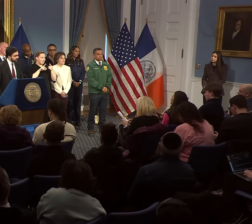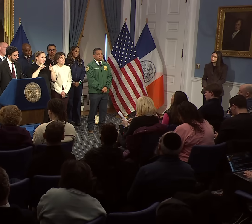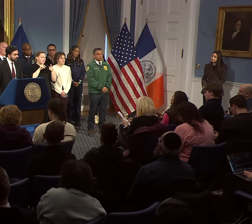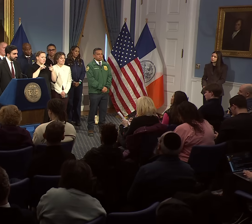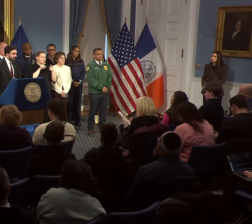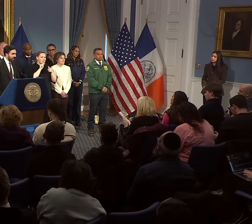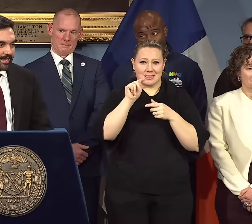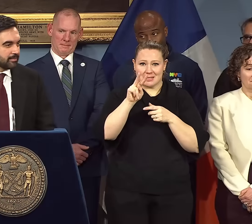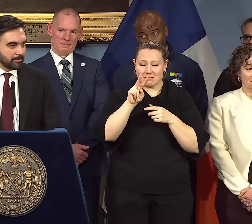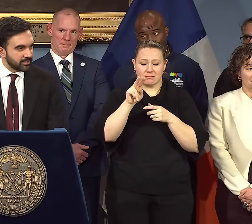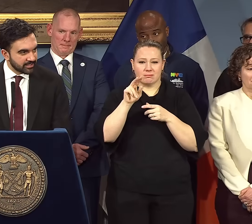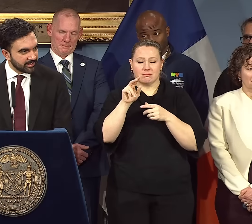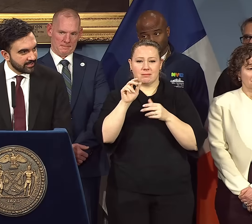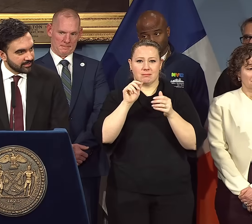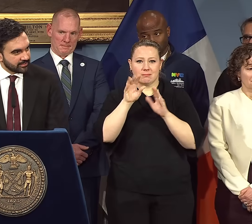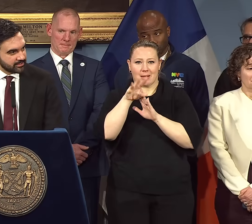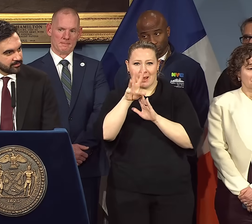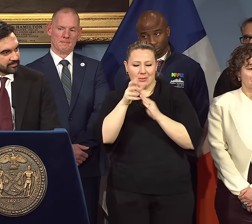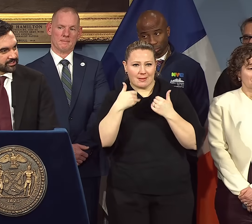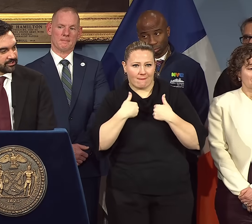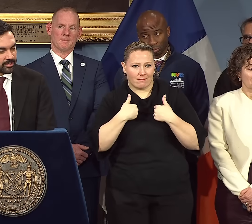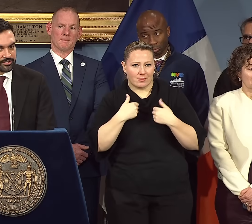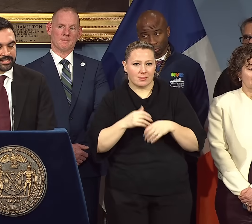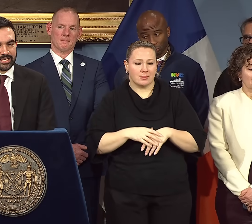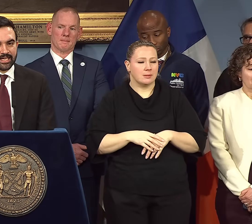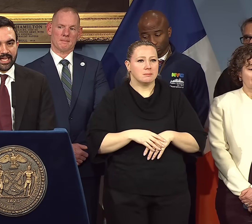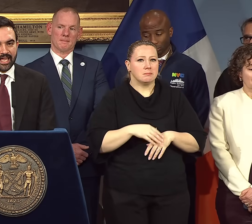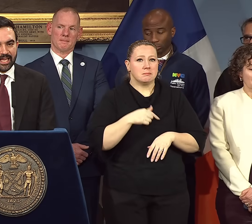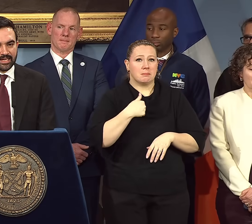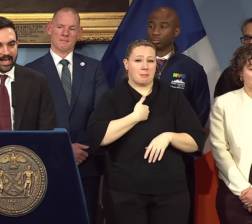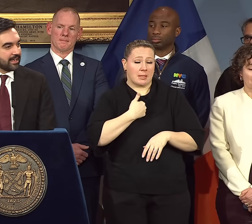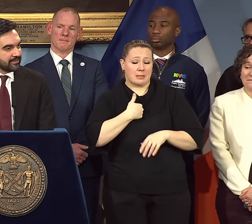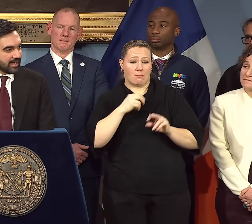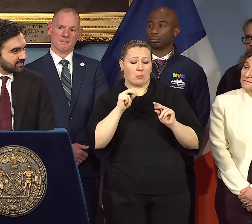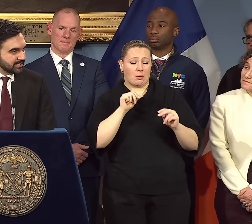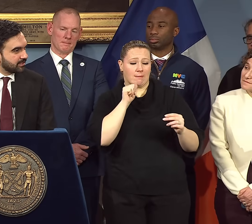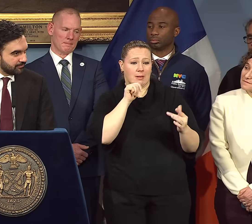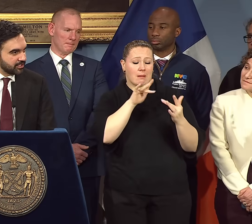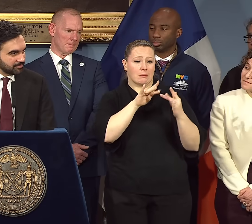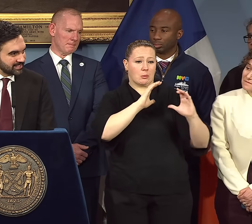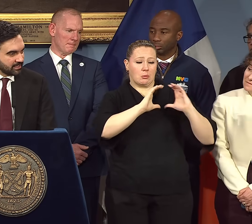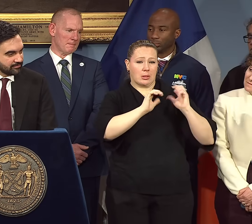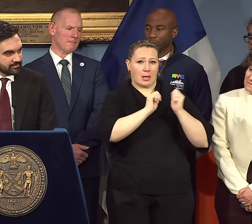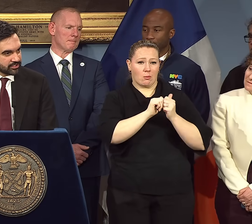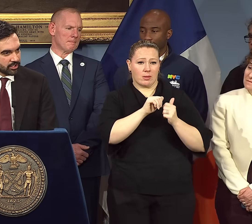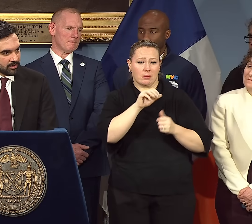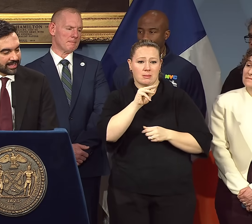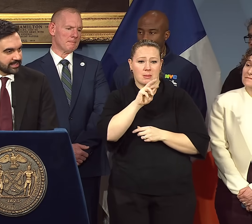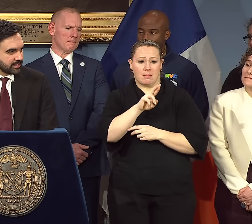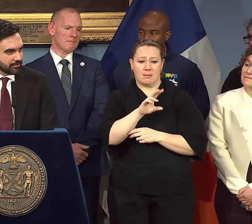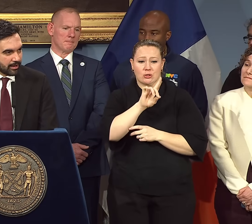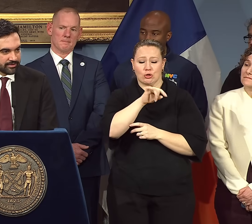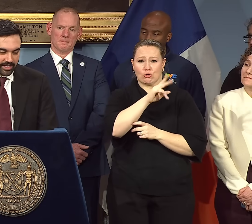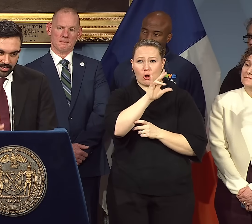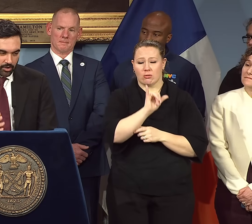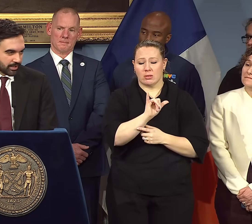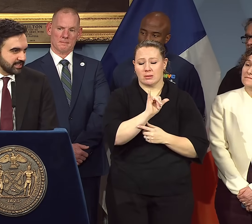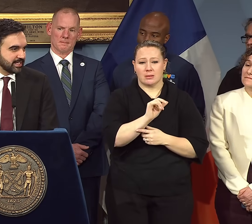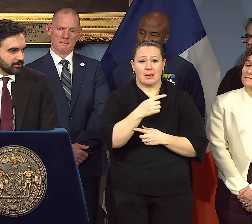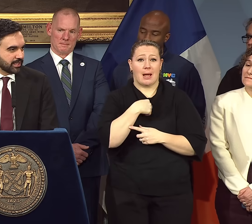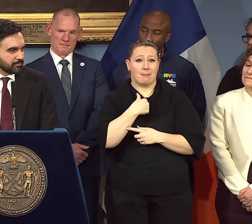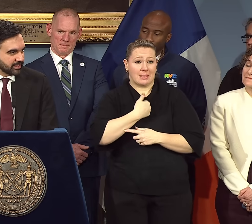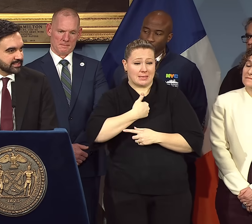scenes? So I am not personally in touch with Mr. Daughtry, and I have not seen the footage myself of this show. I can tell you, however, that